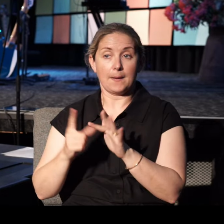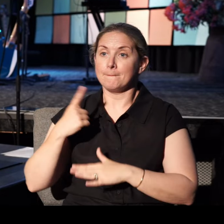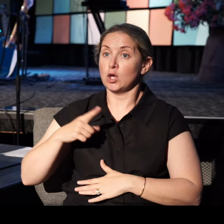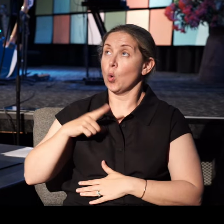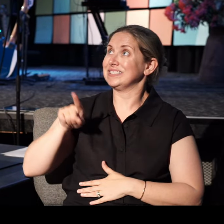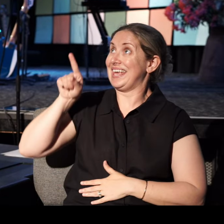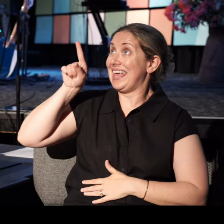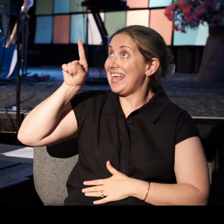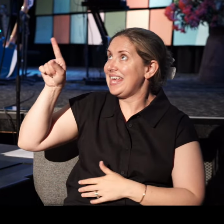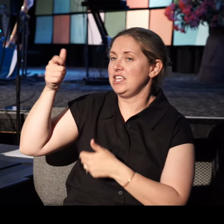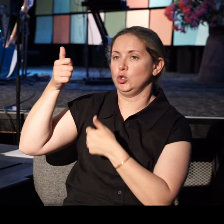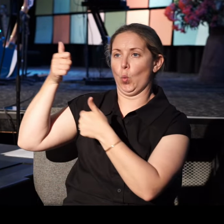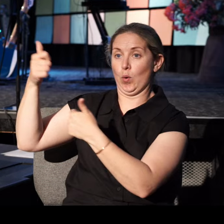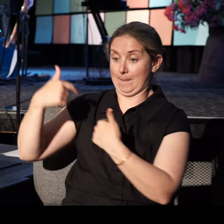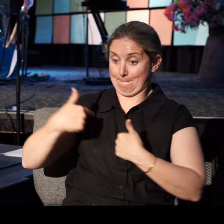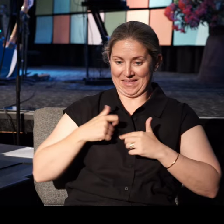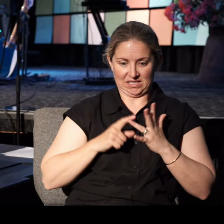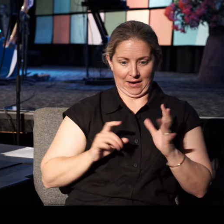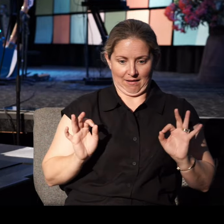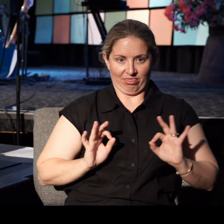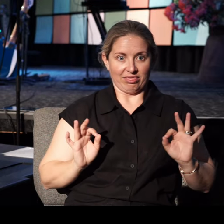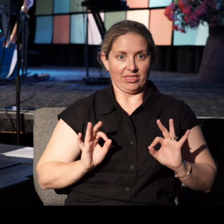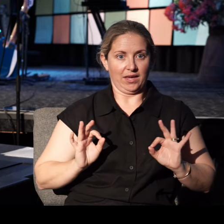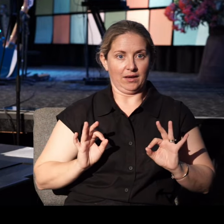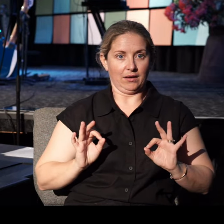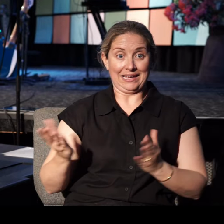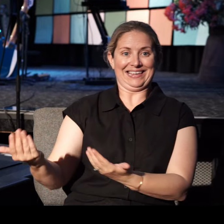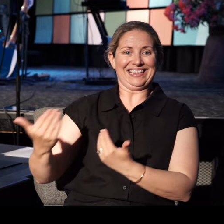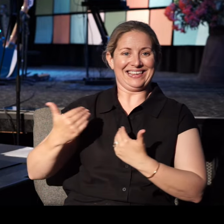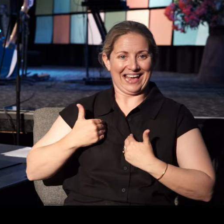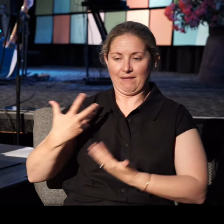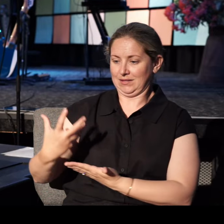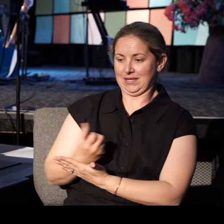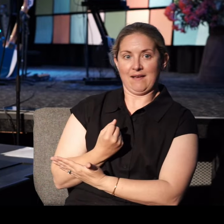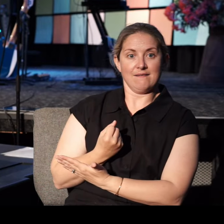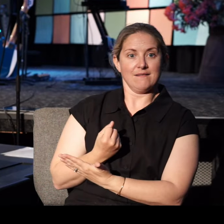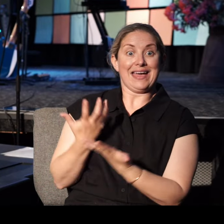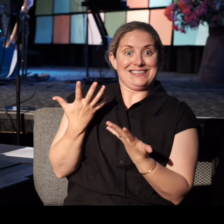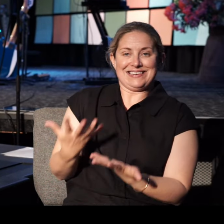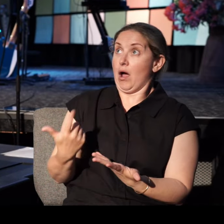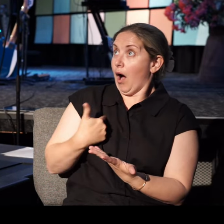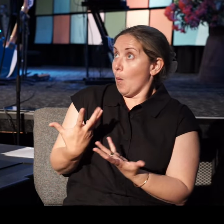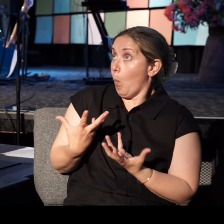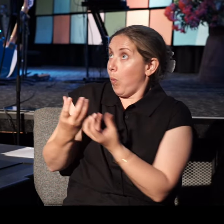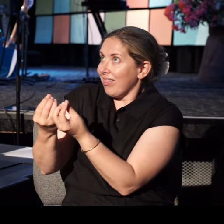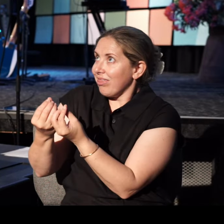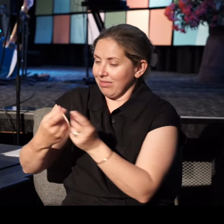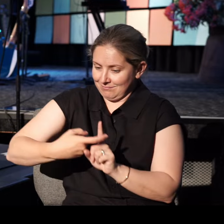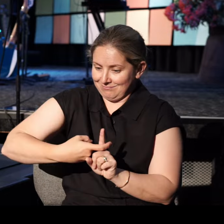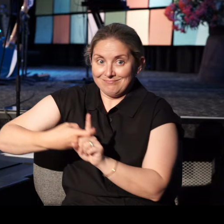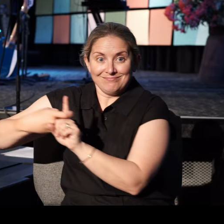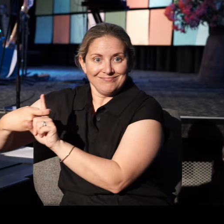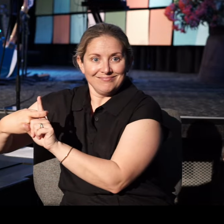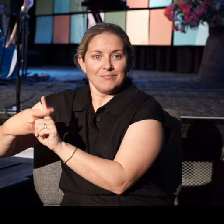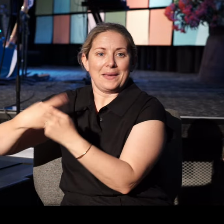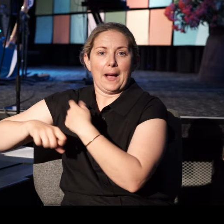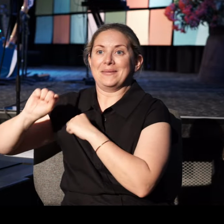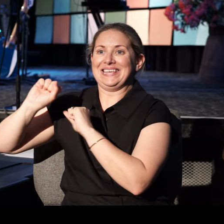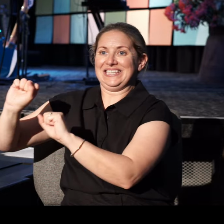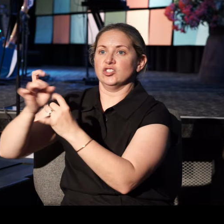and now that we are born again, adopted, truly born again into the family, we are to have, we will necessarily